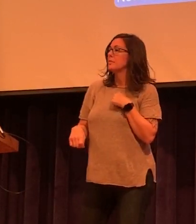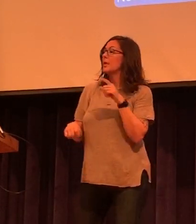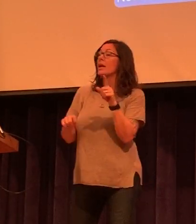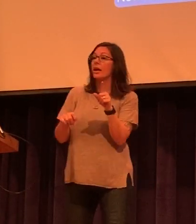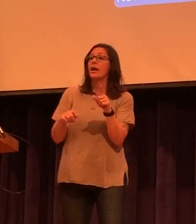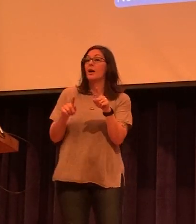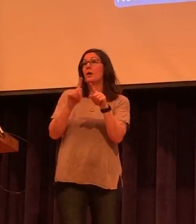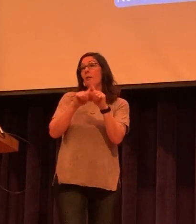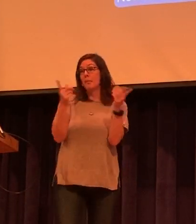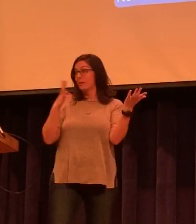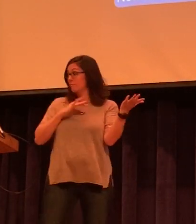at conferences.